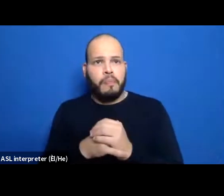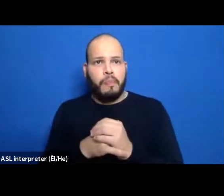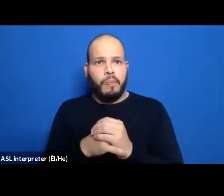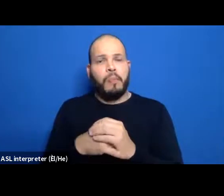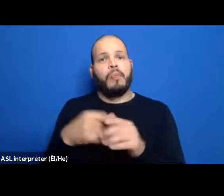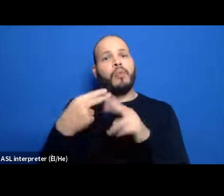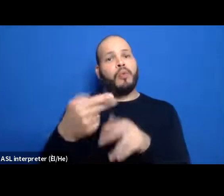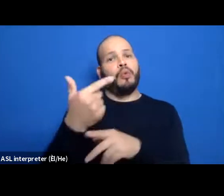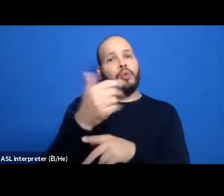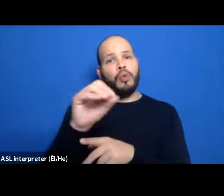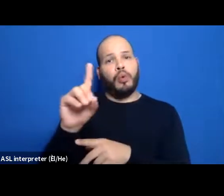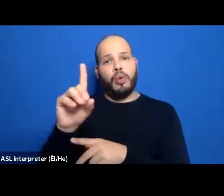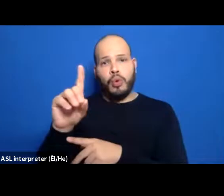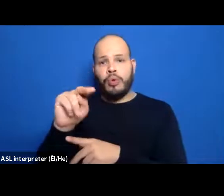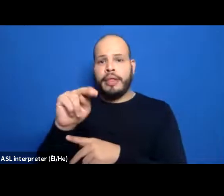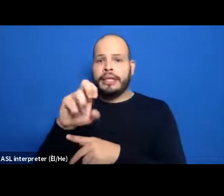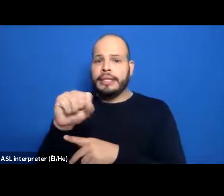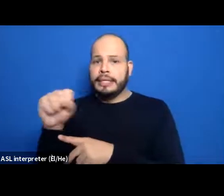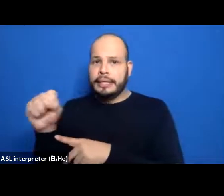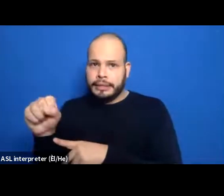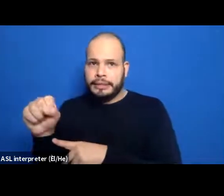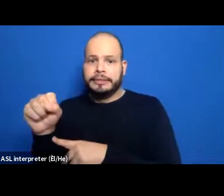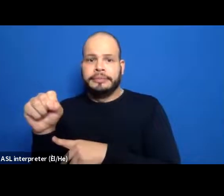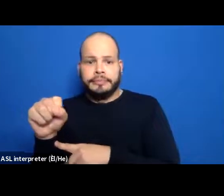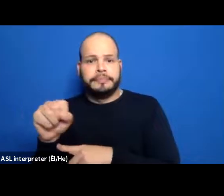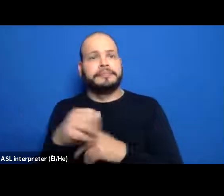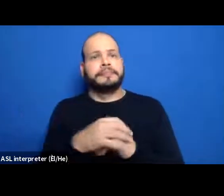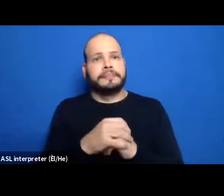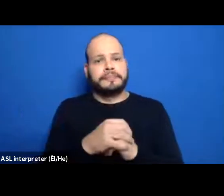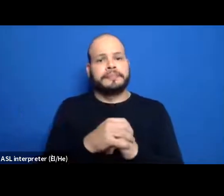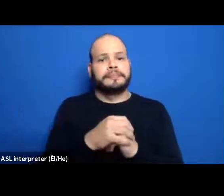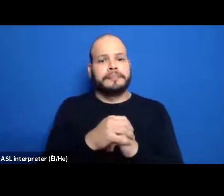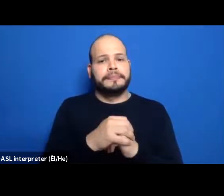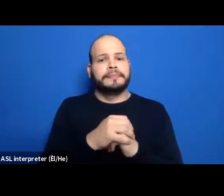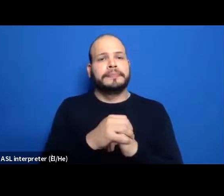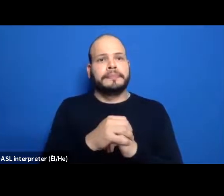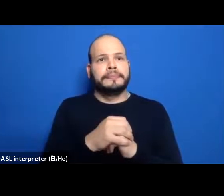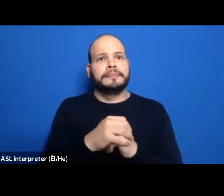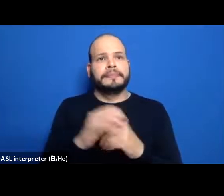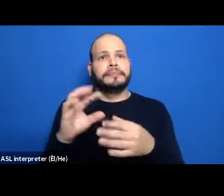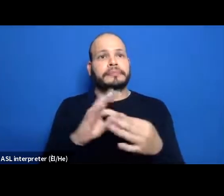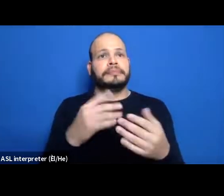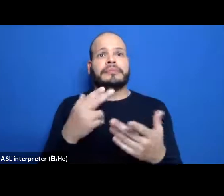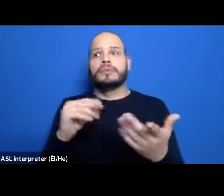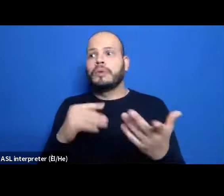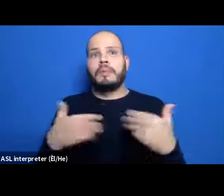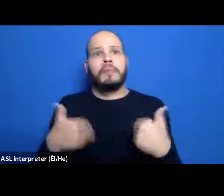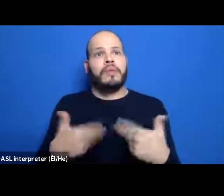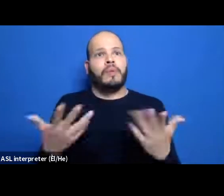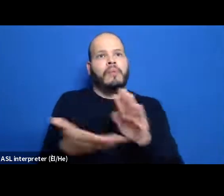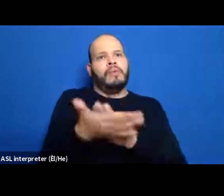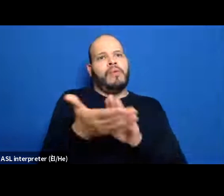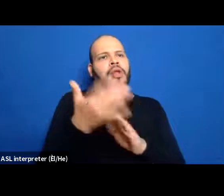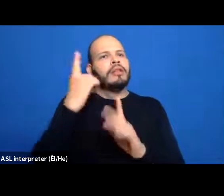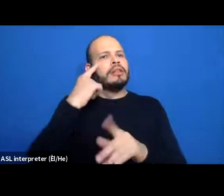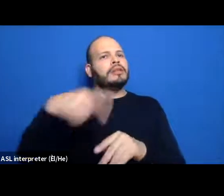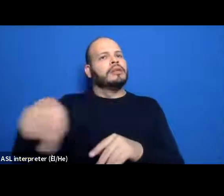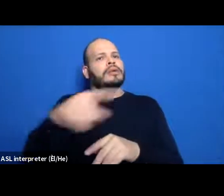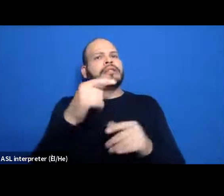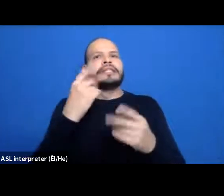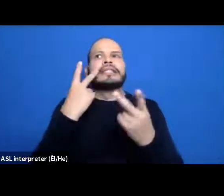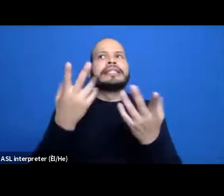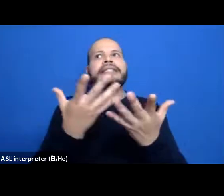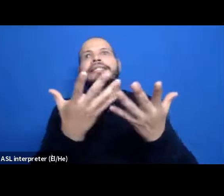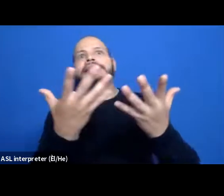with this idea that there is something operating on your behalf beyond what we can see. And oftentimes I tell them,